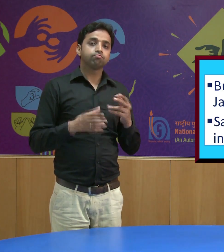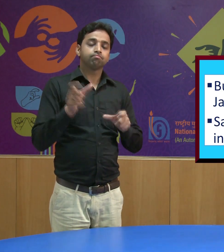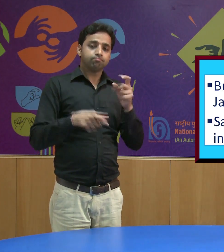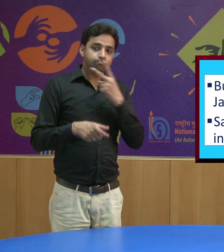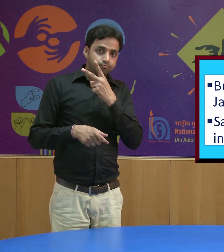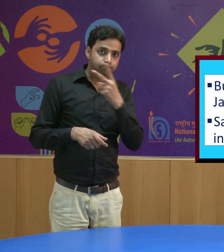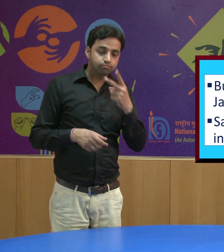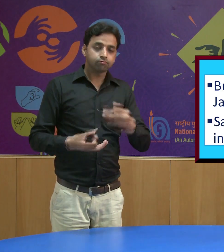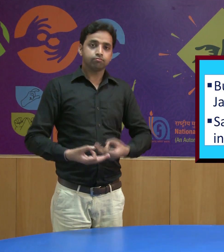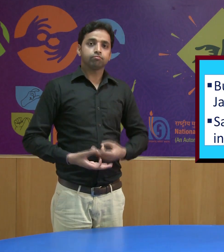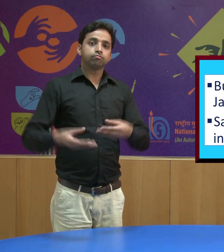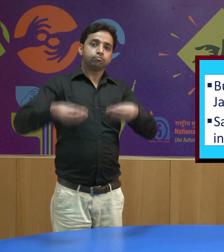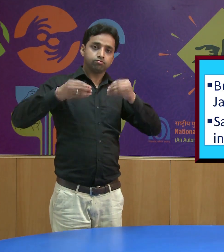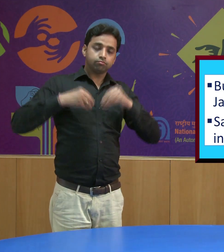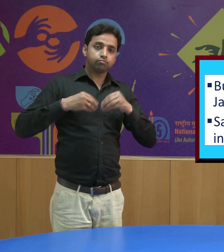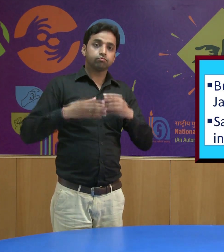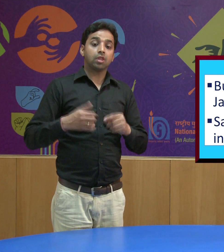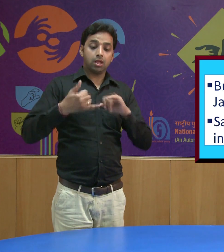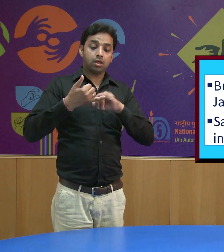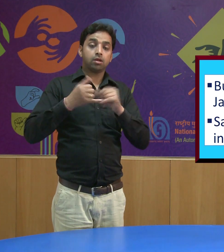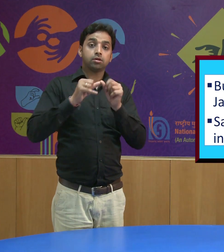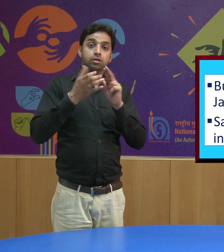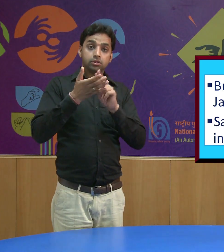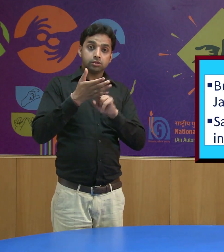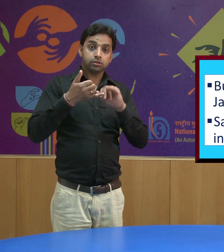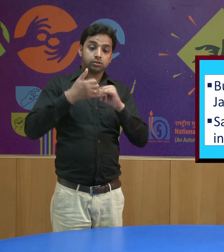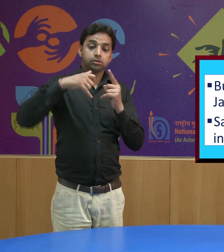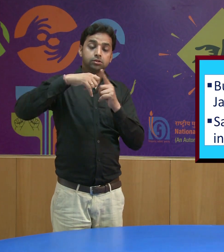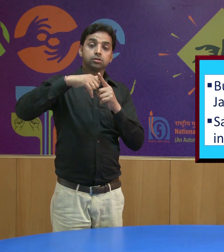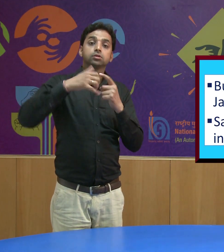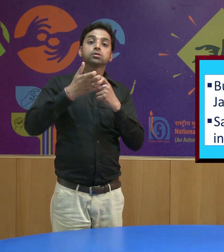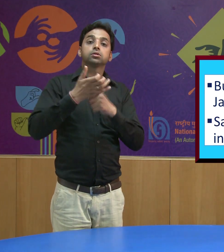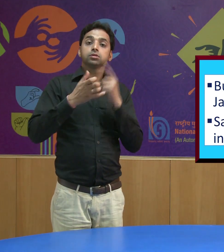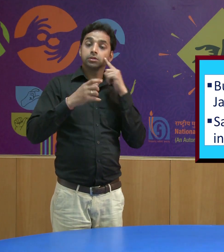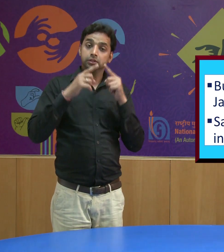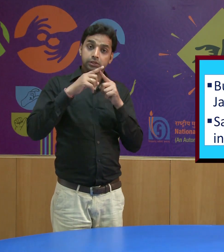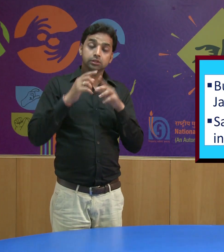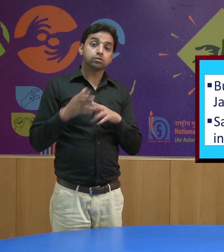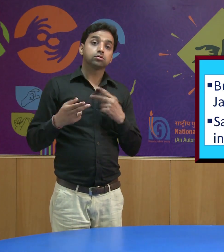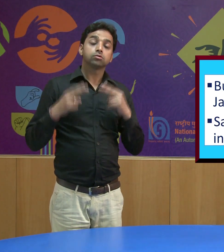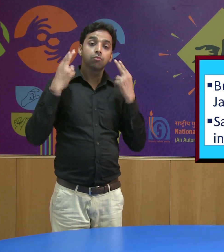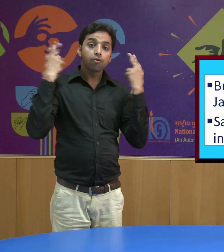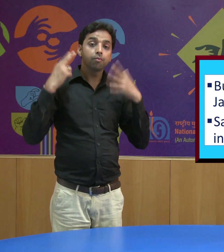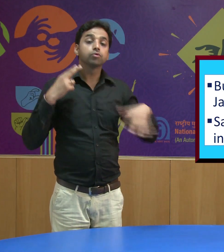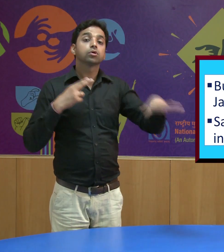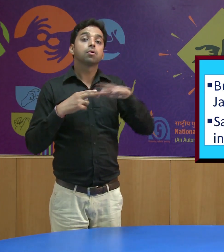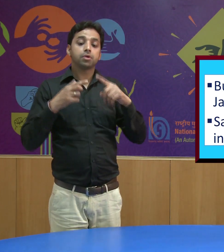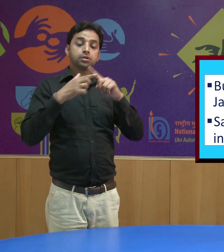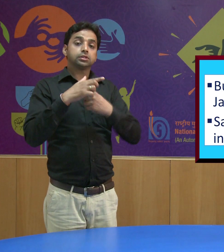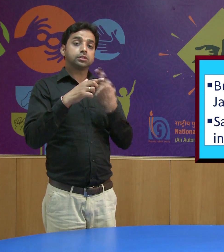Sanskrit also became popular in Japan and Japanese started learning